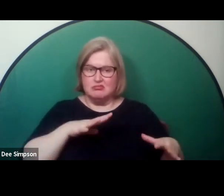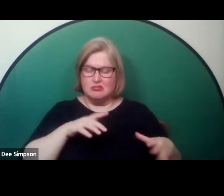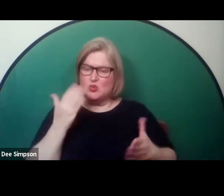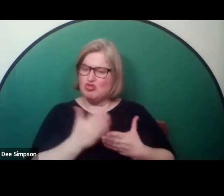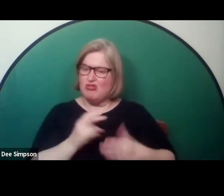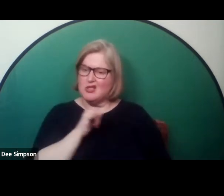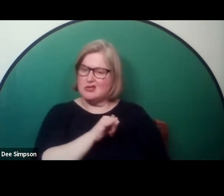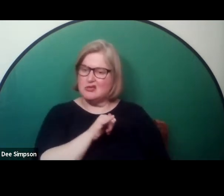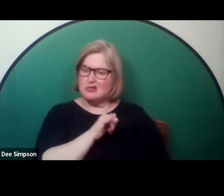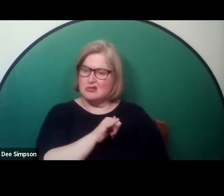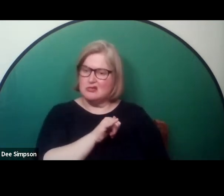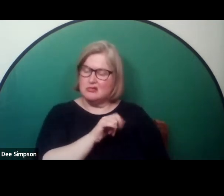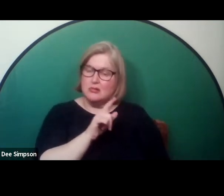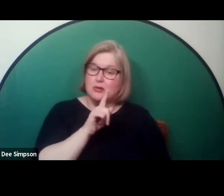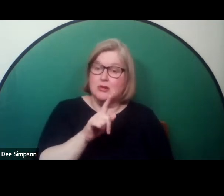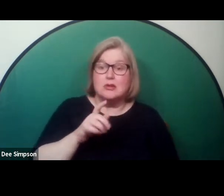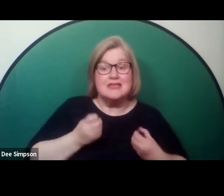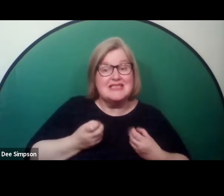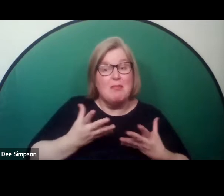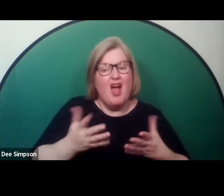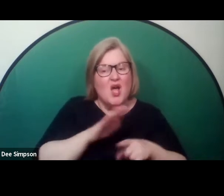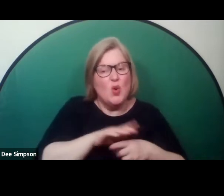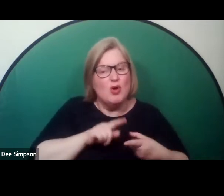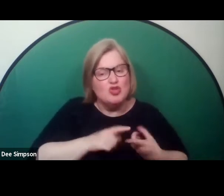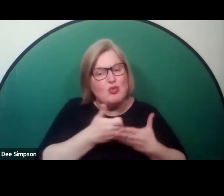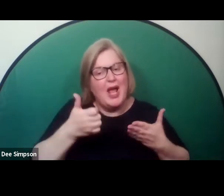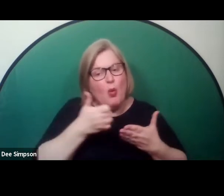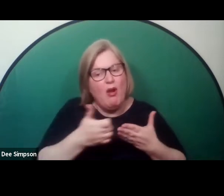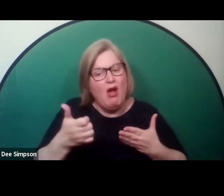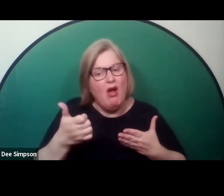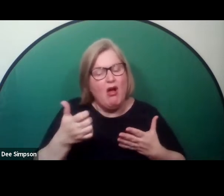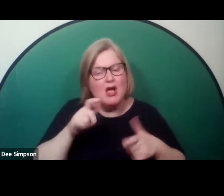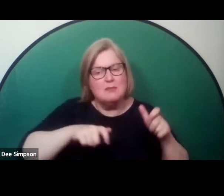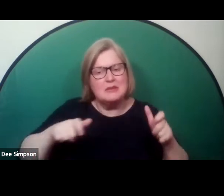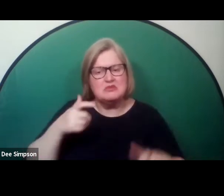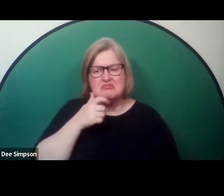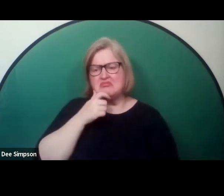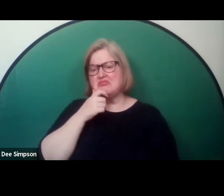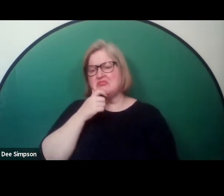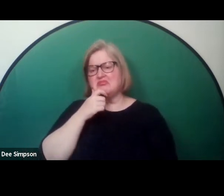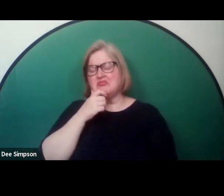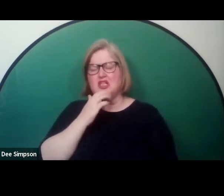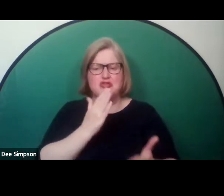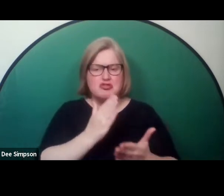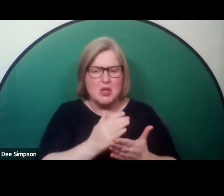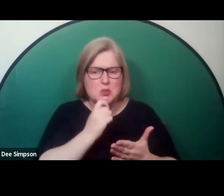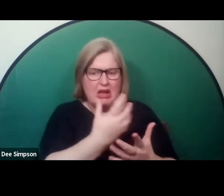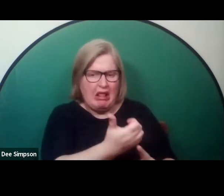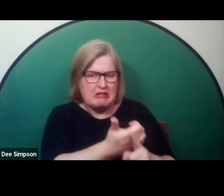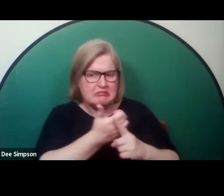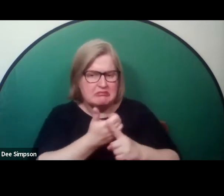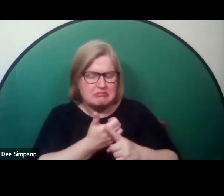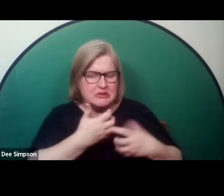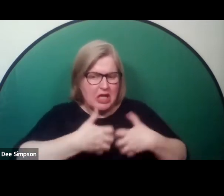Supply is often not very stable. Again, people don't really trust the fact that they will have a